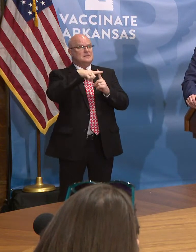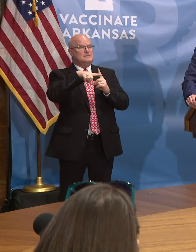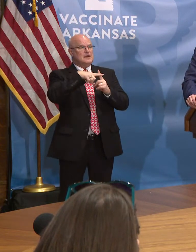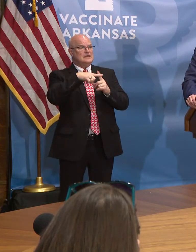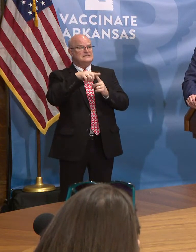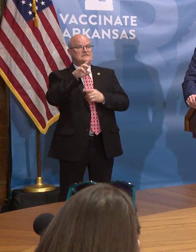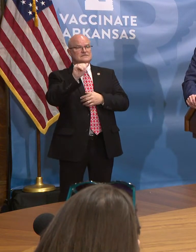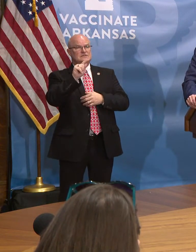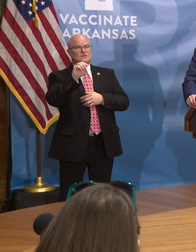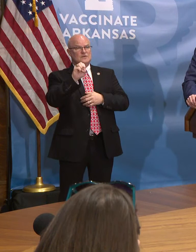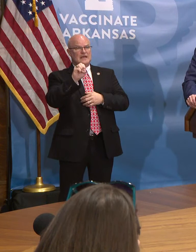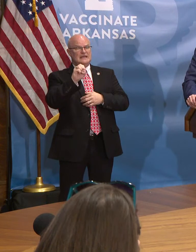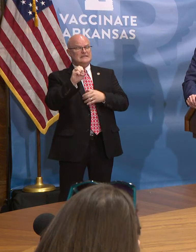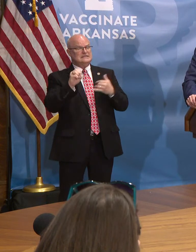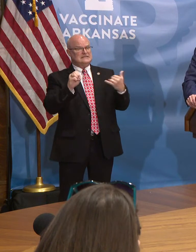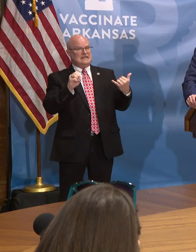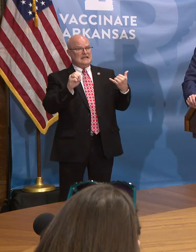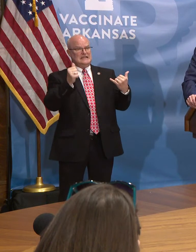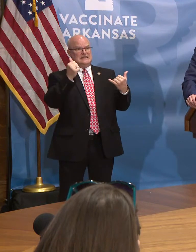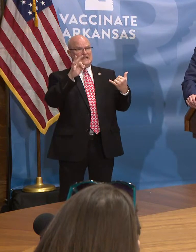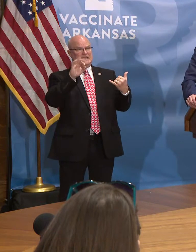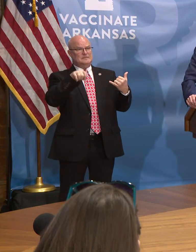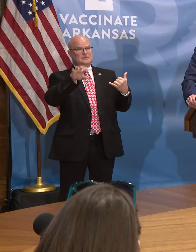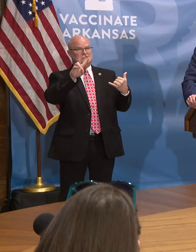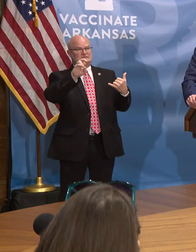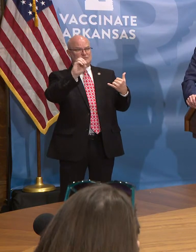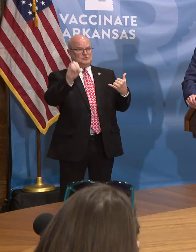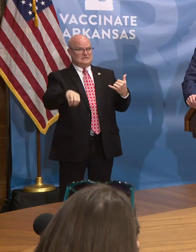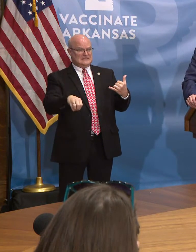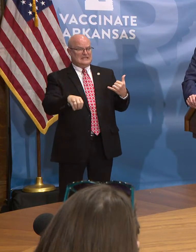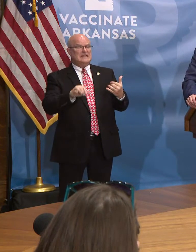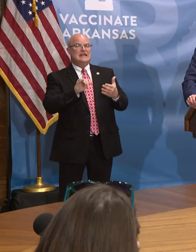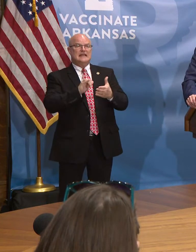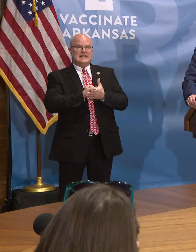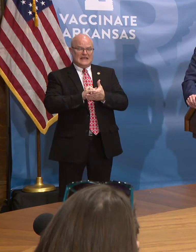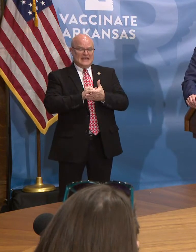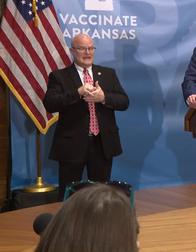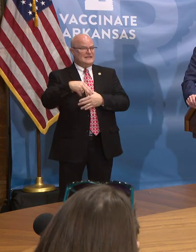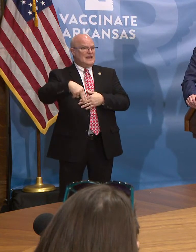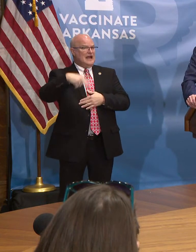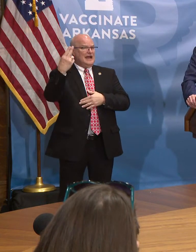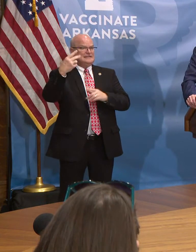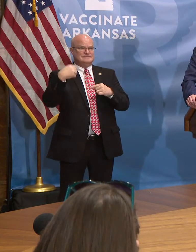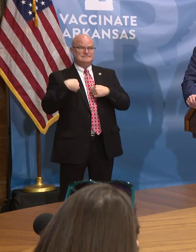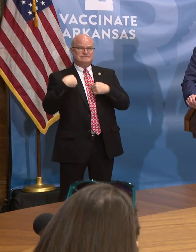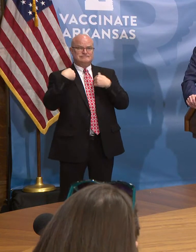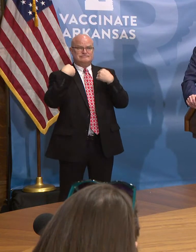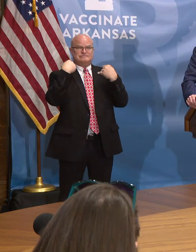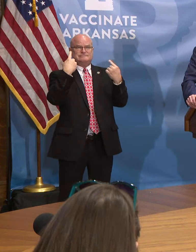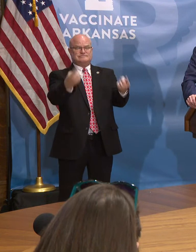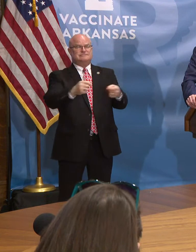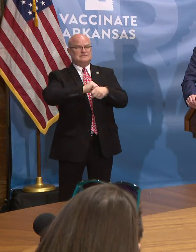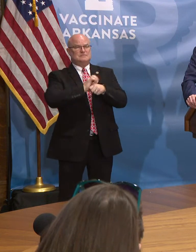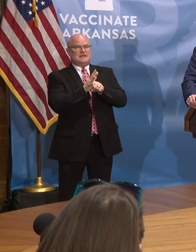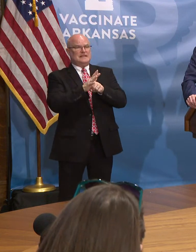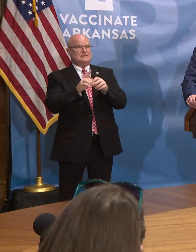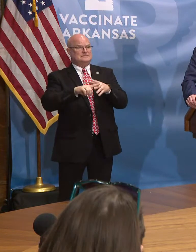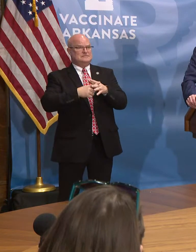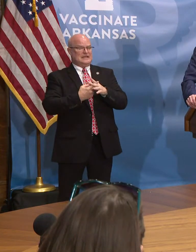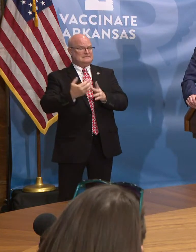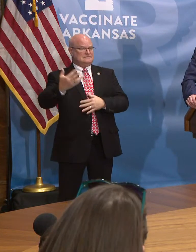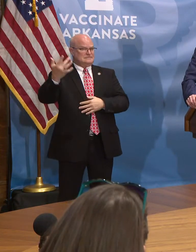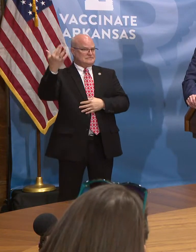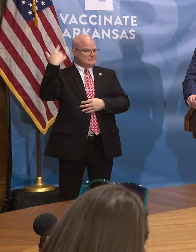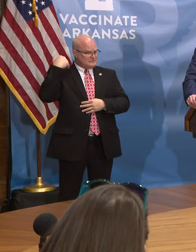positivity rate is now 19.7%, which is again the highest it's been since the pandemic